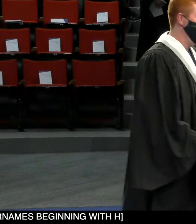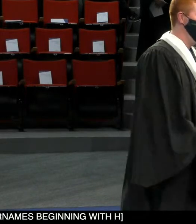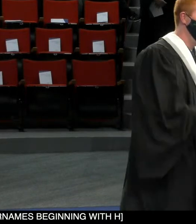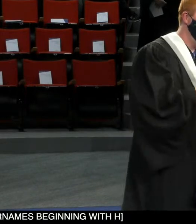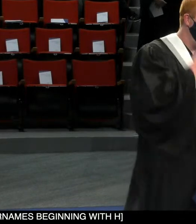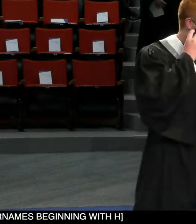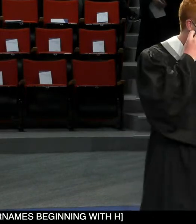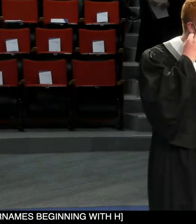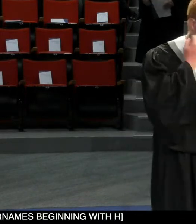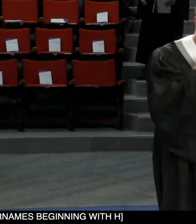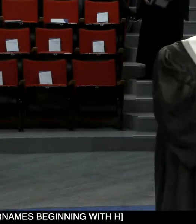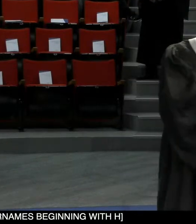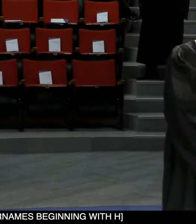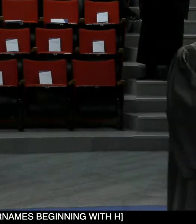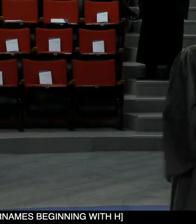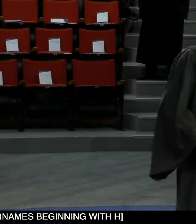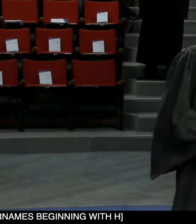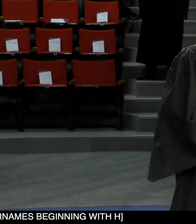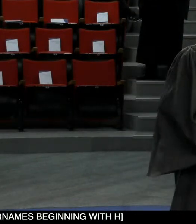Rayleigh